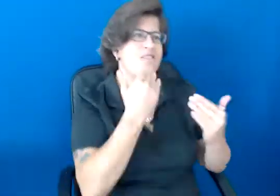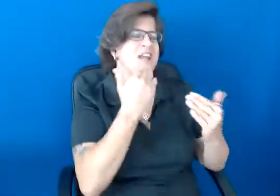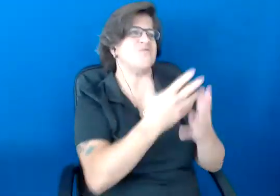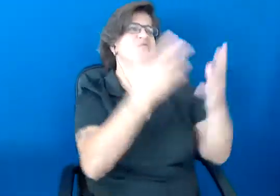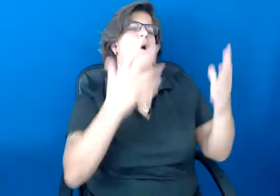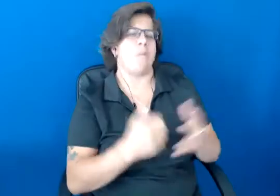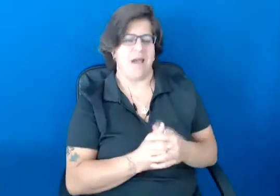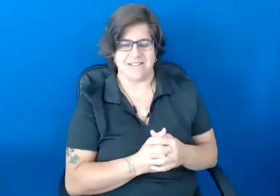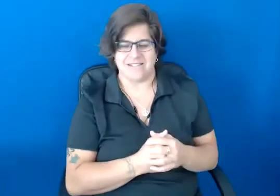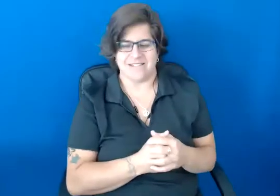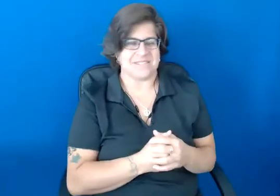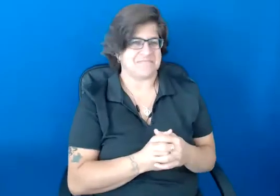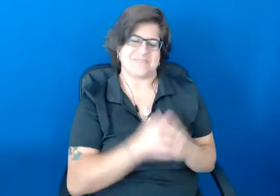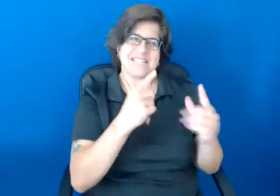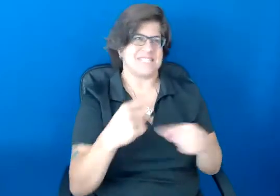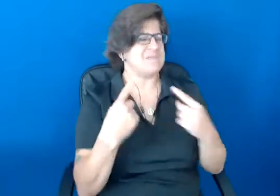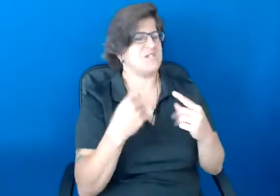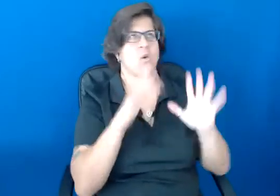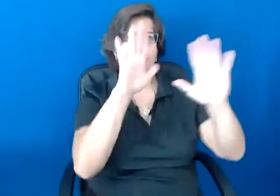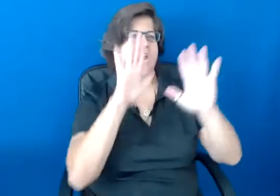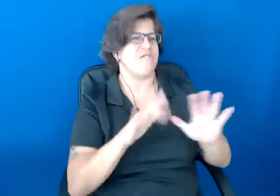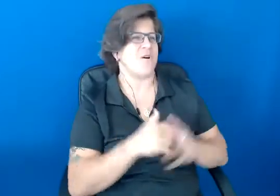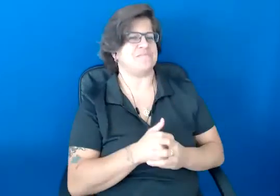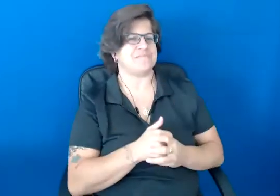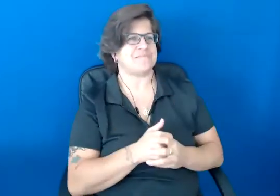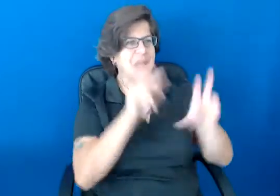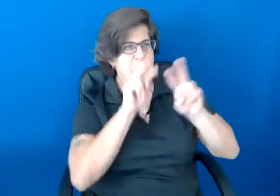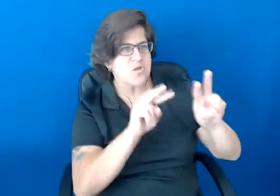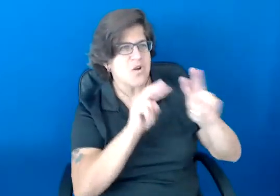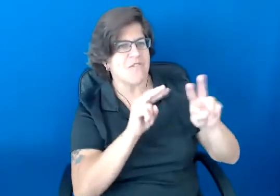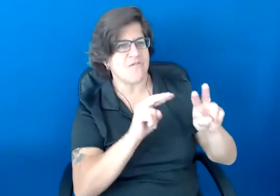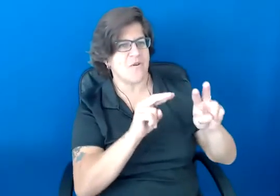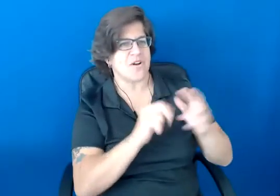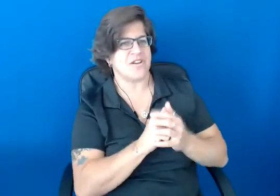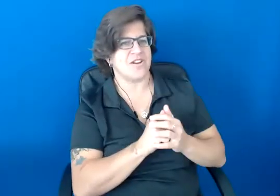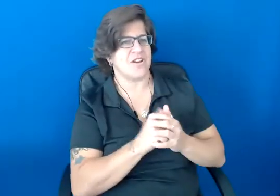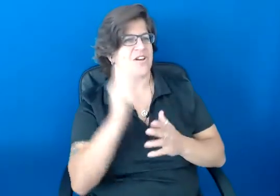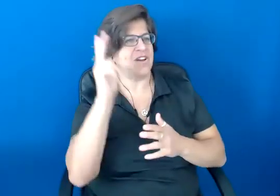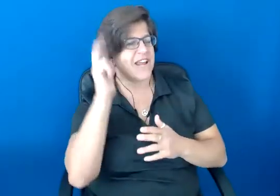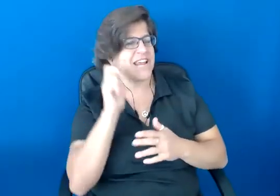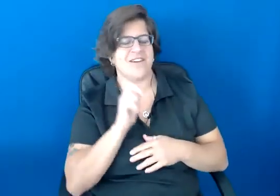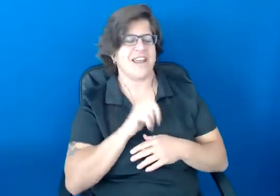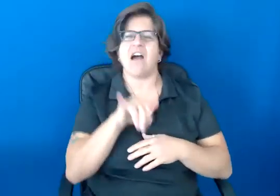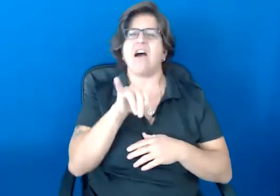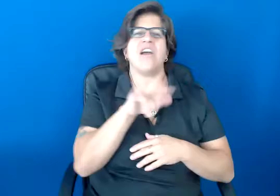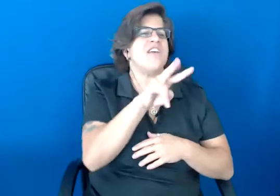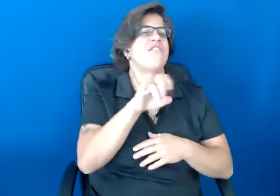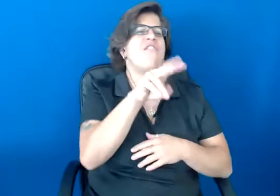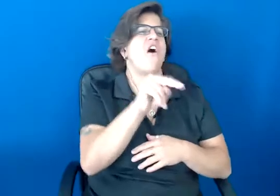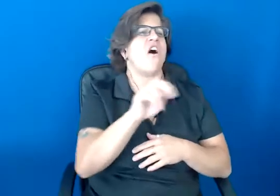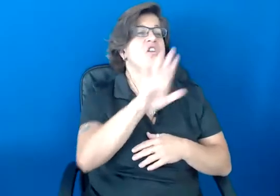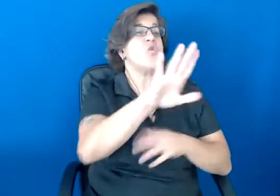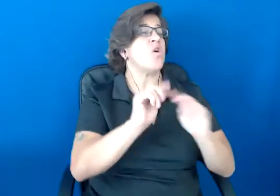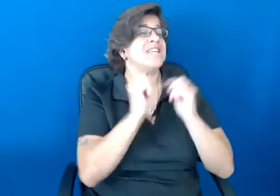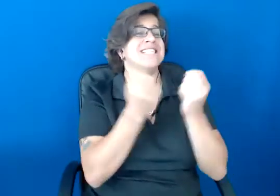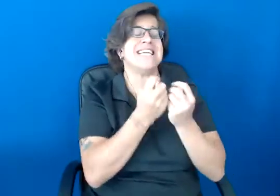Thank you so much. It's just been so wonderful. I'm looking forward to hearing it. Yvonne and your team, you do so